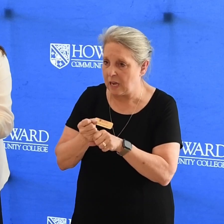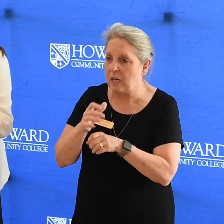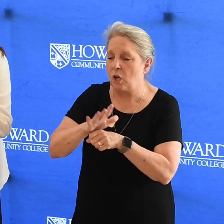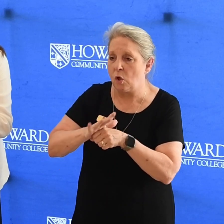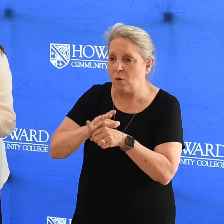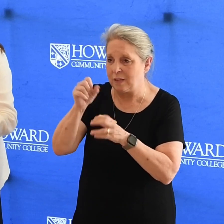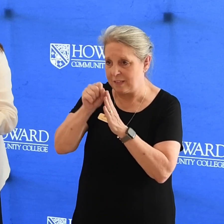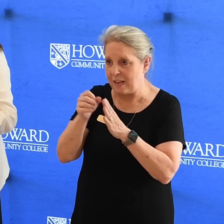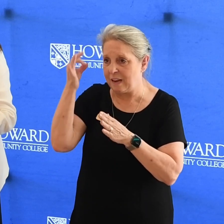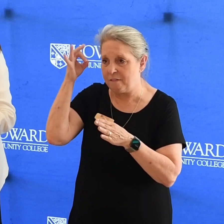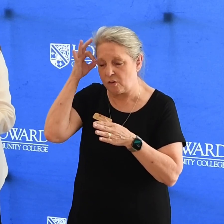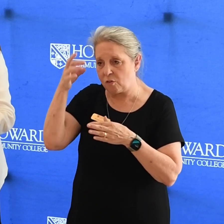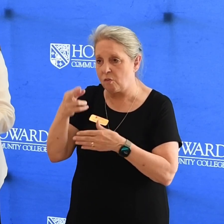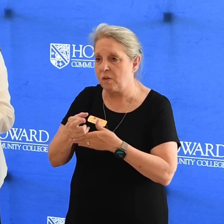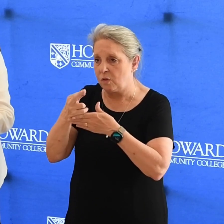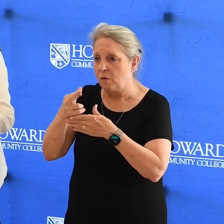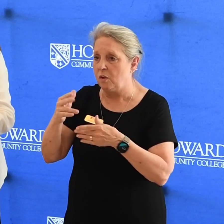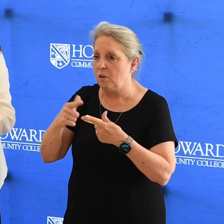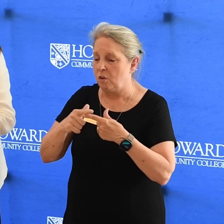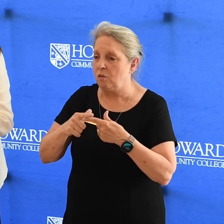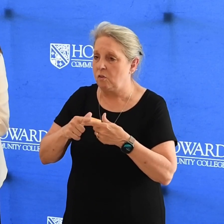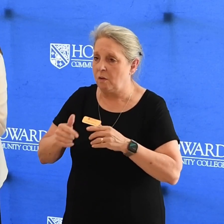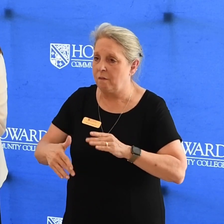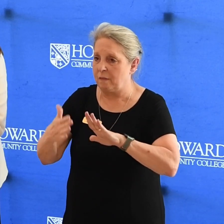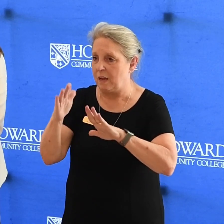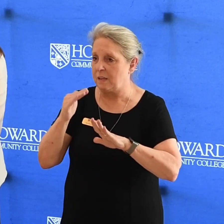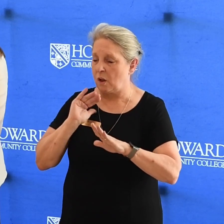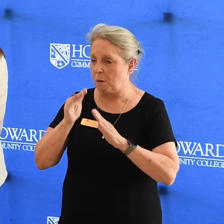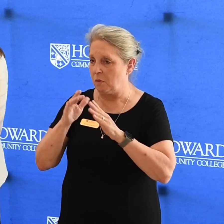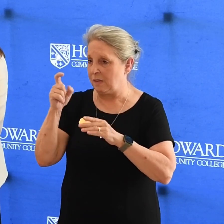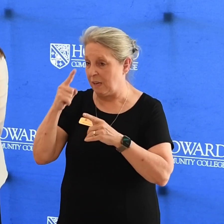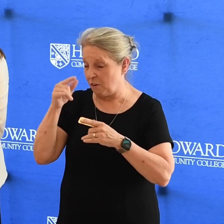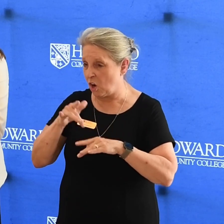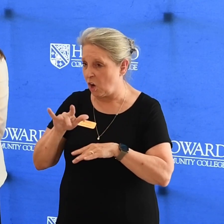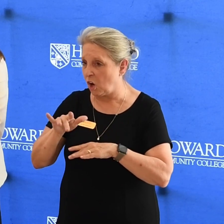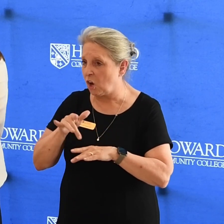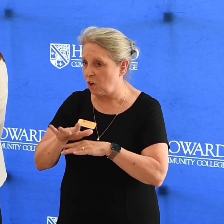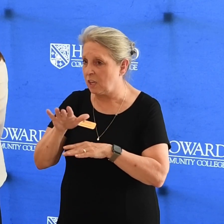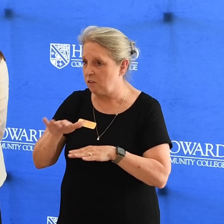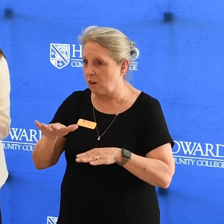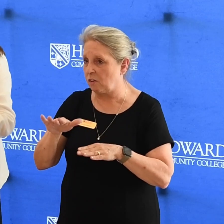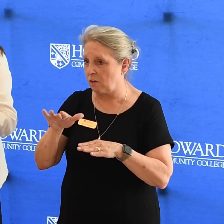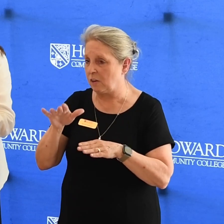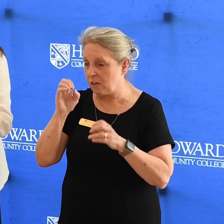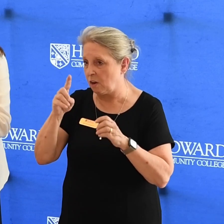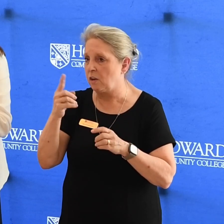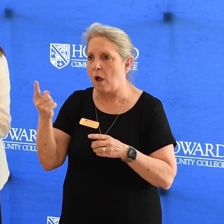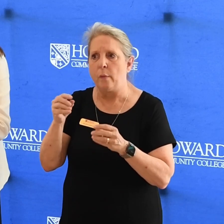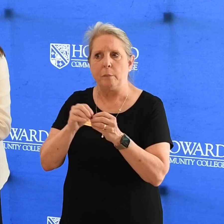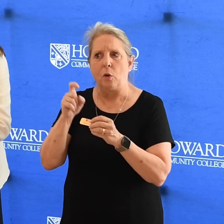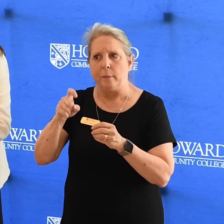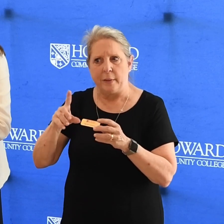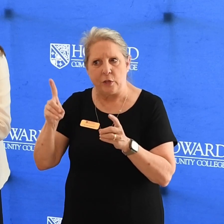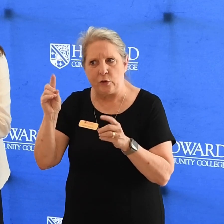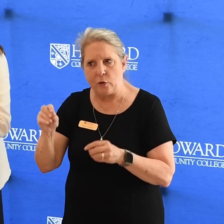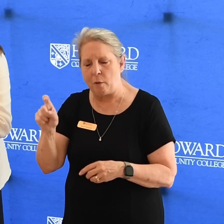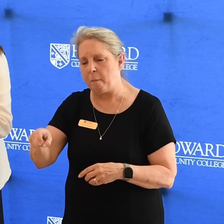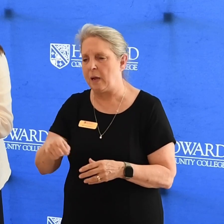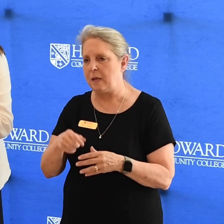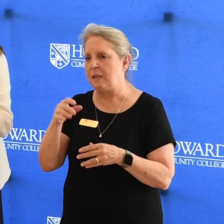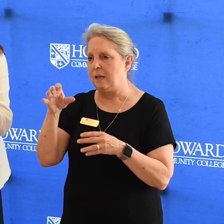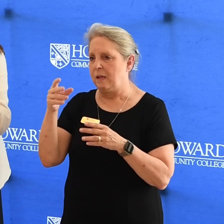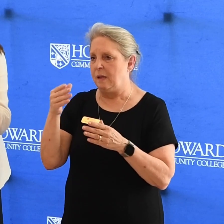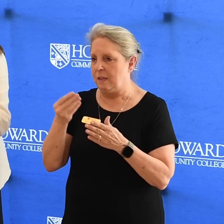address our community's need for early childhood education. But there is more to be done, always, right? Always. Fiscal